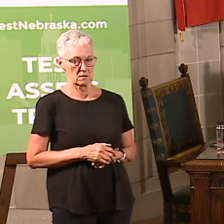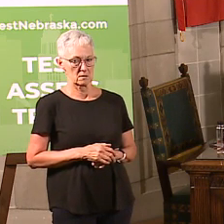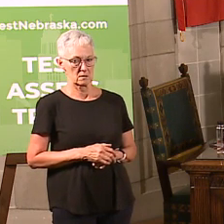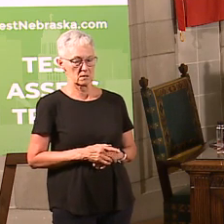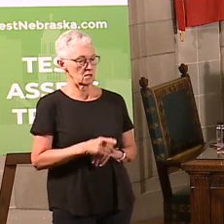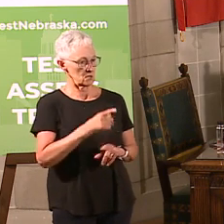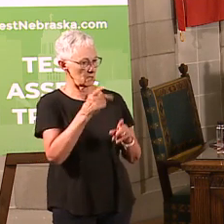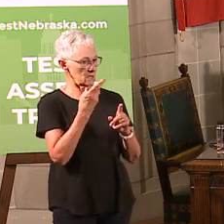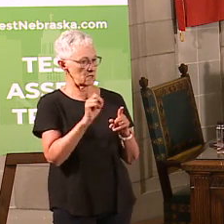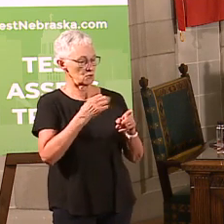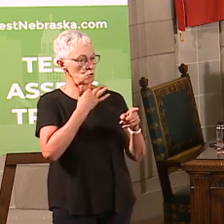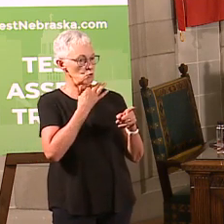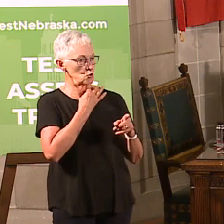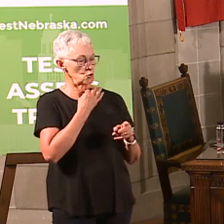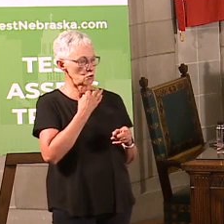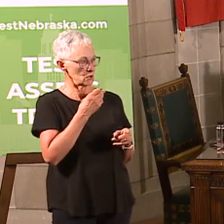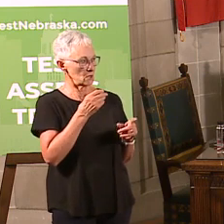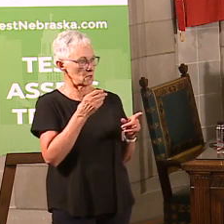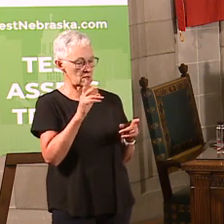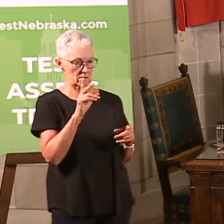about from KMTV,